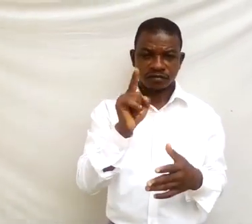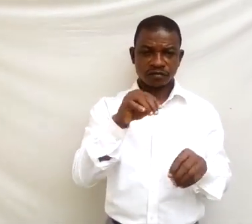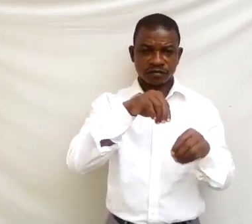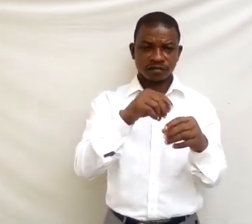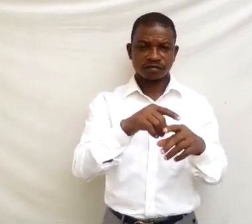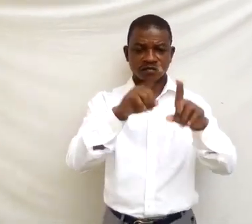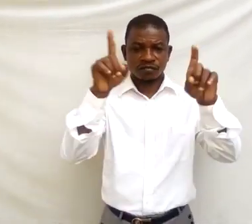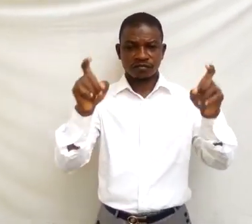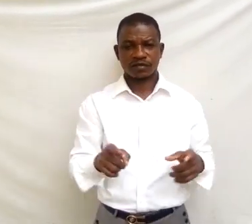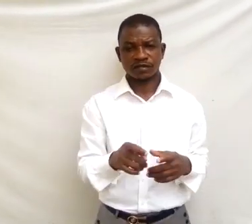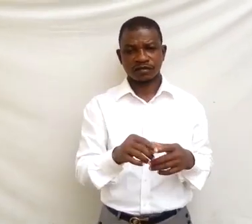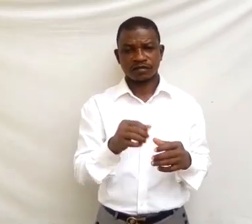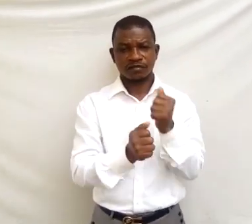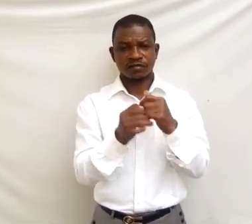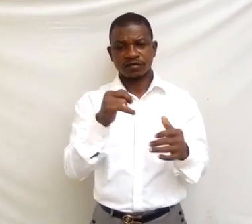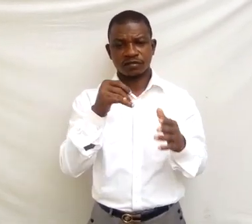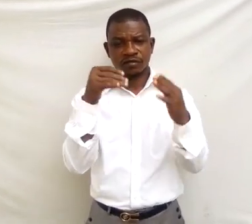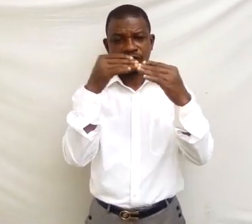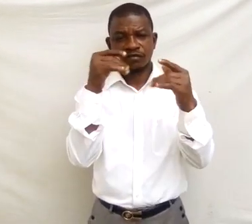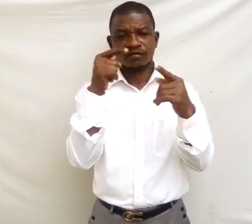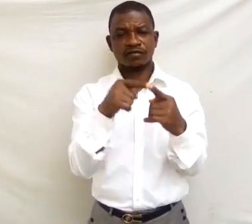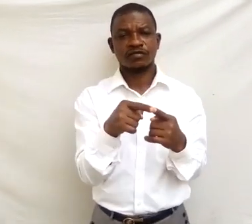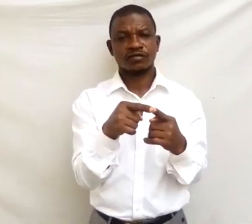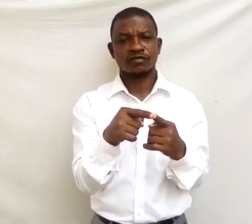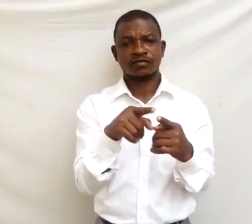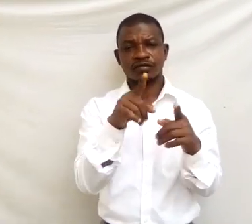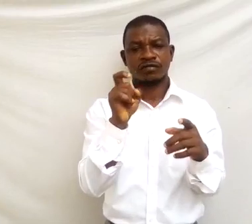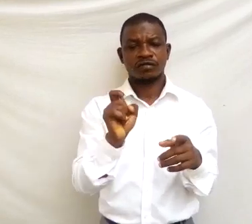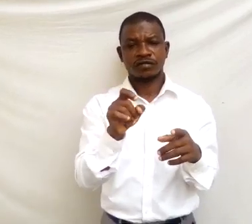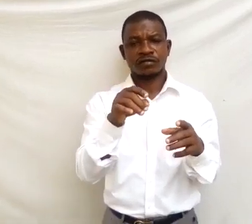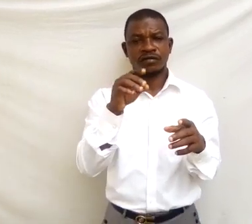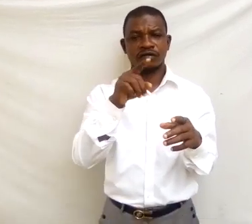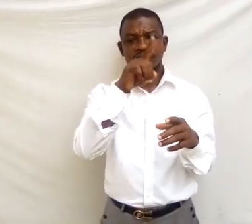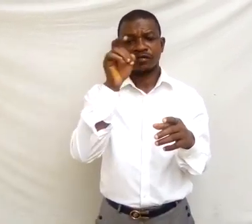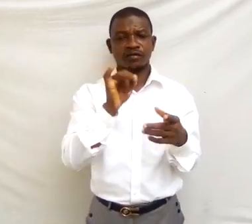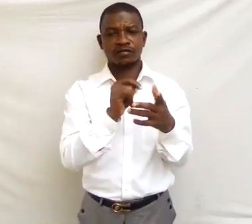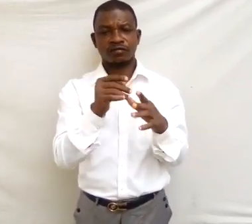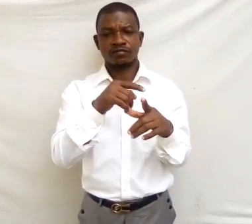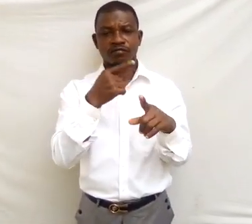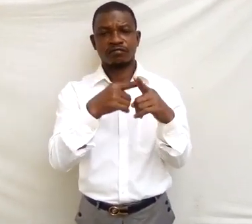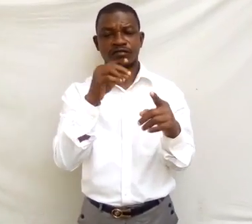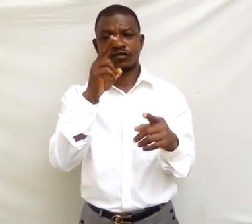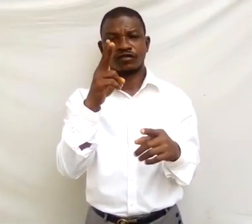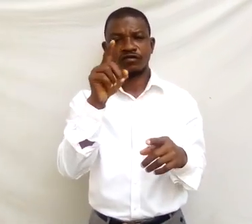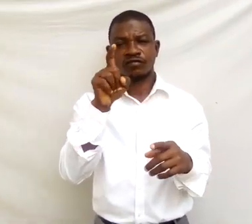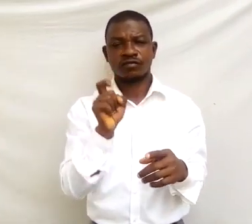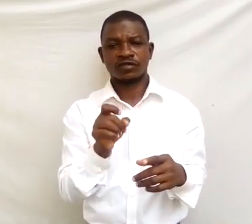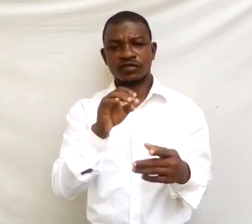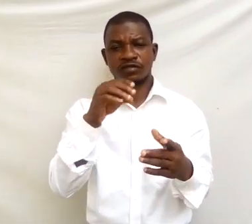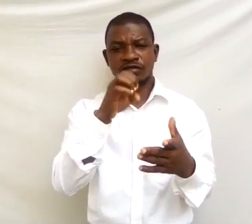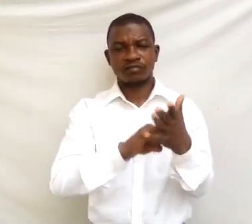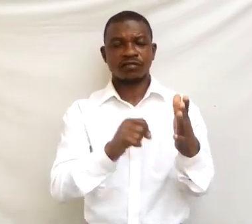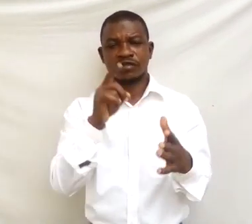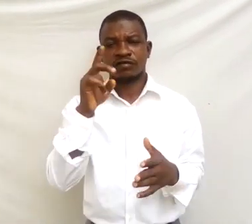brackets, which is equal to x squared plus 2x minus x